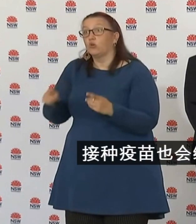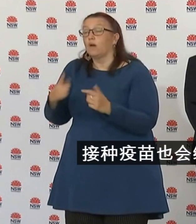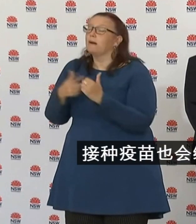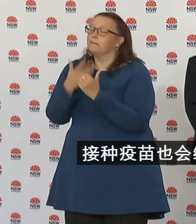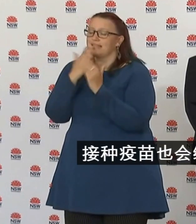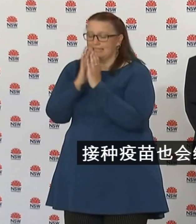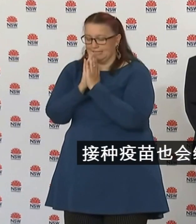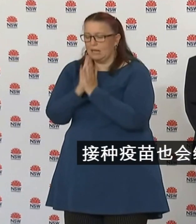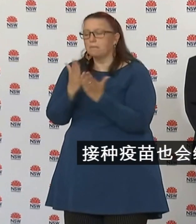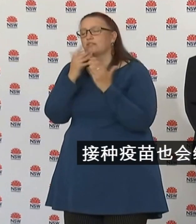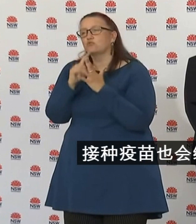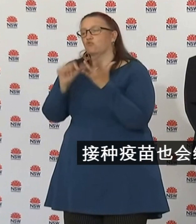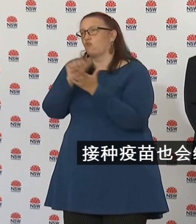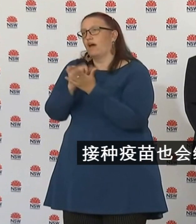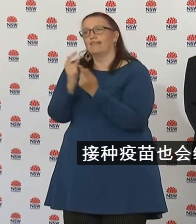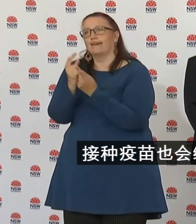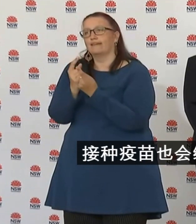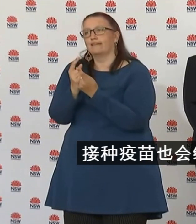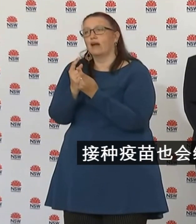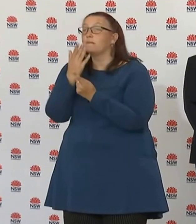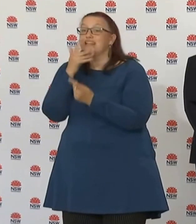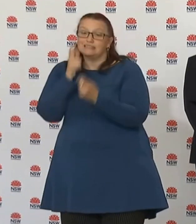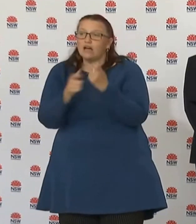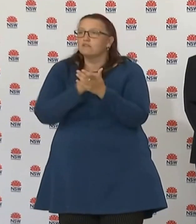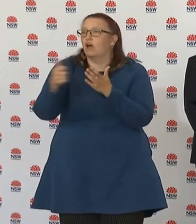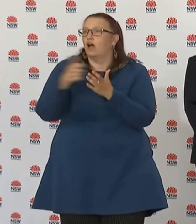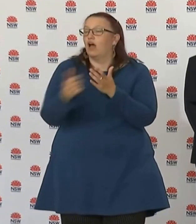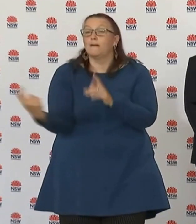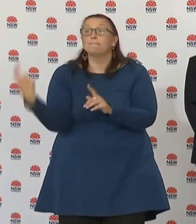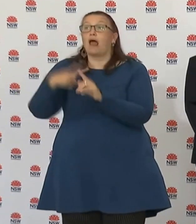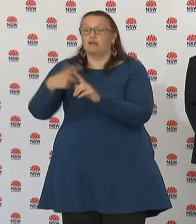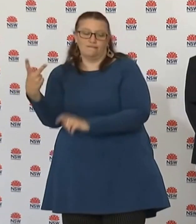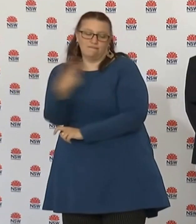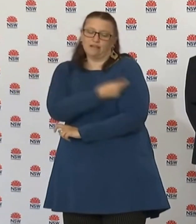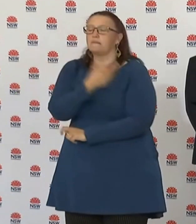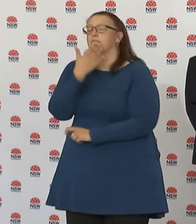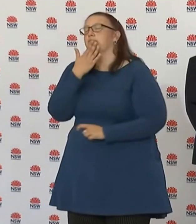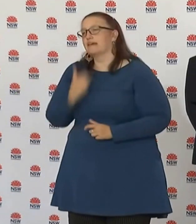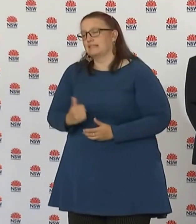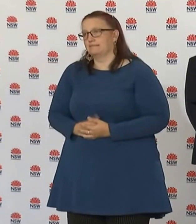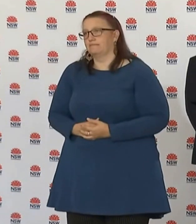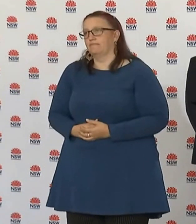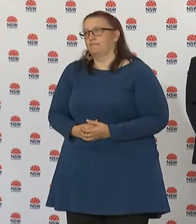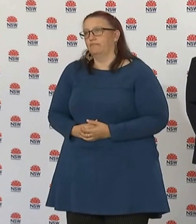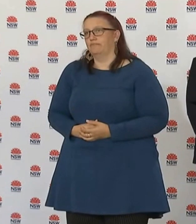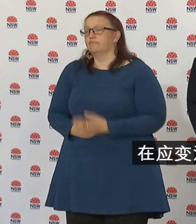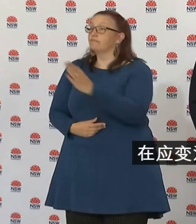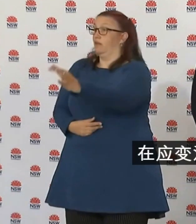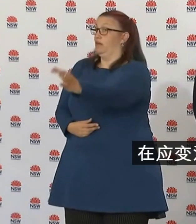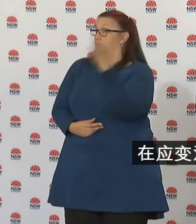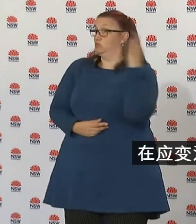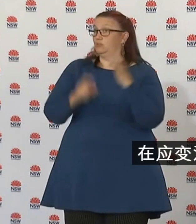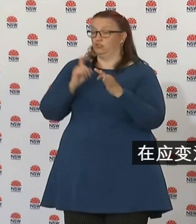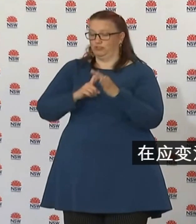get vaccinated. That will also give us an edge, and we're going to need that over the Delta strain. Dr. Chan, the virus fragments that have been detected